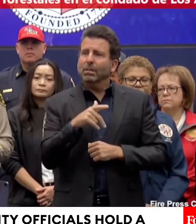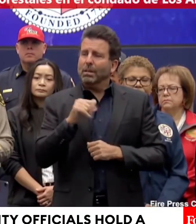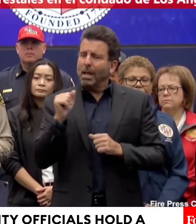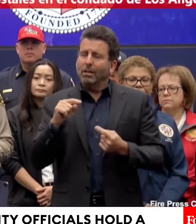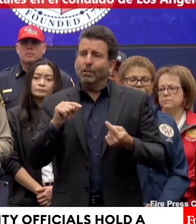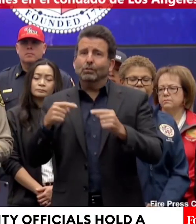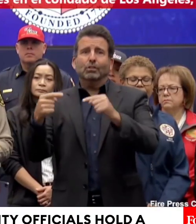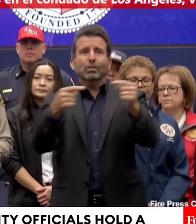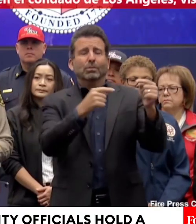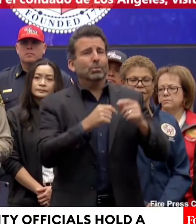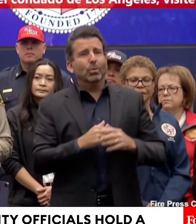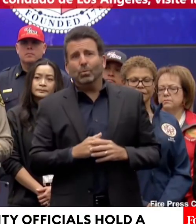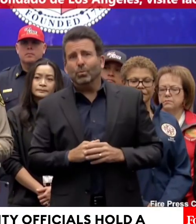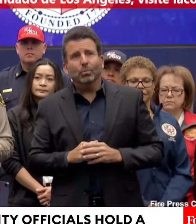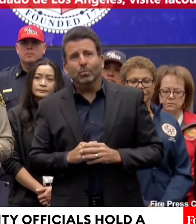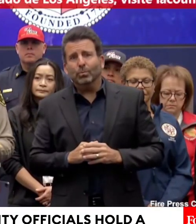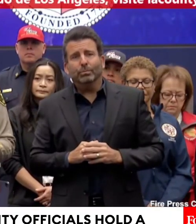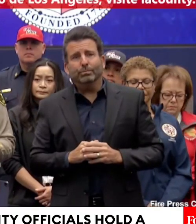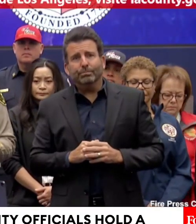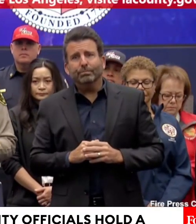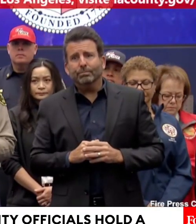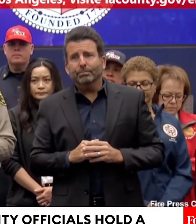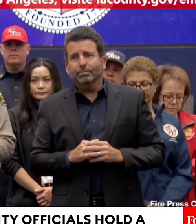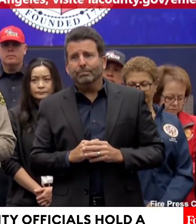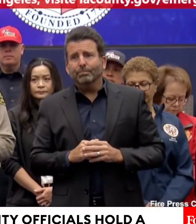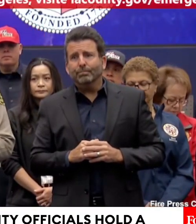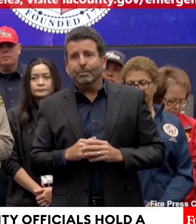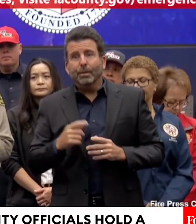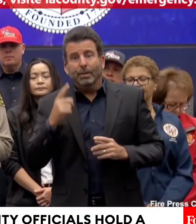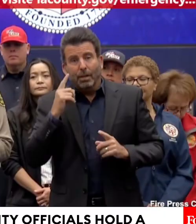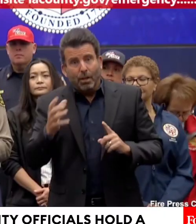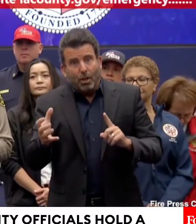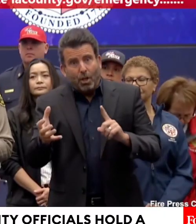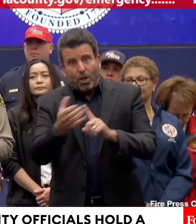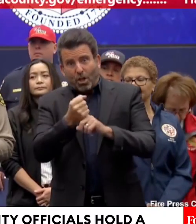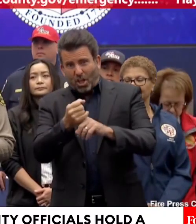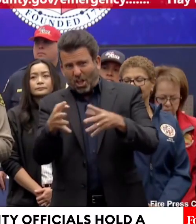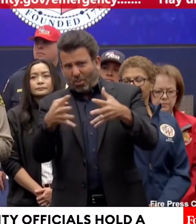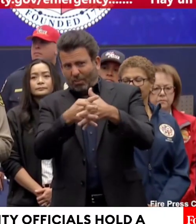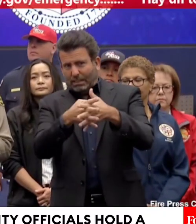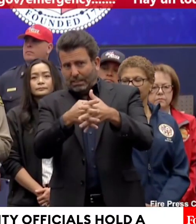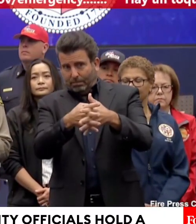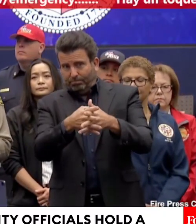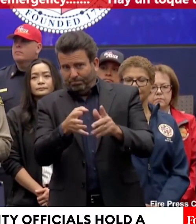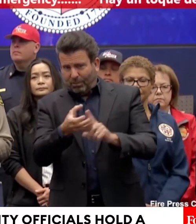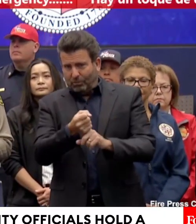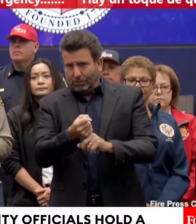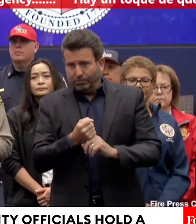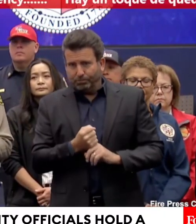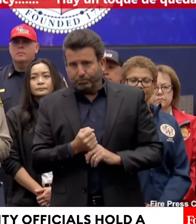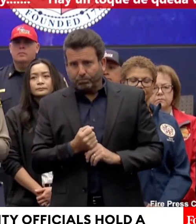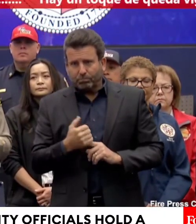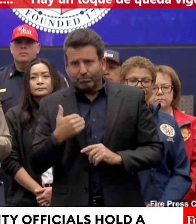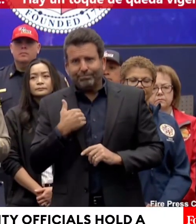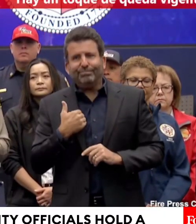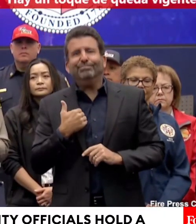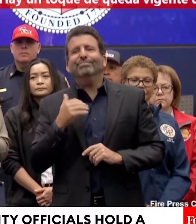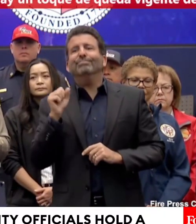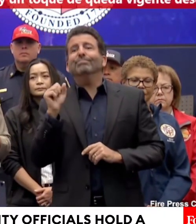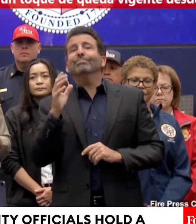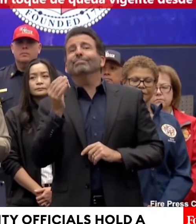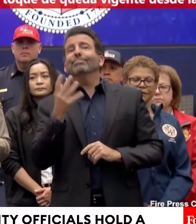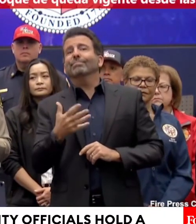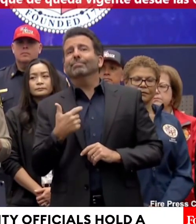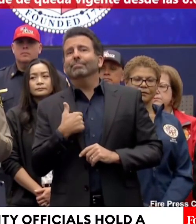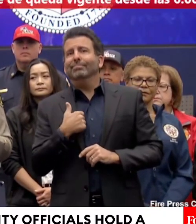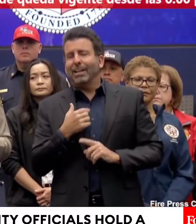regards to arrest and criminal activity, we had several more arrests overnight, bringing our total to approximately, I'm going to